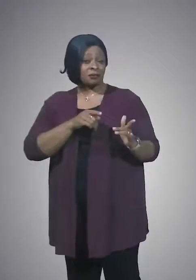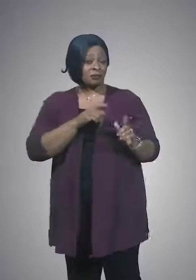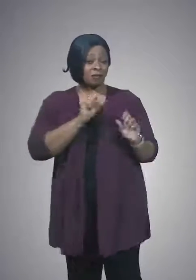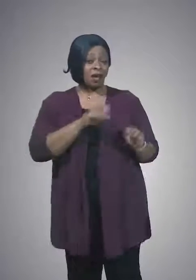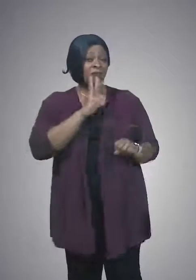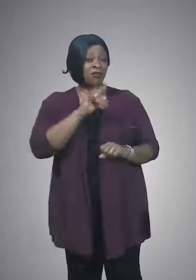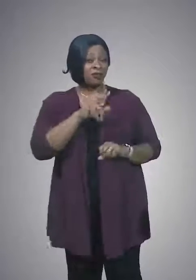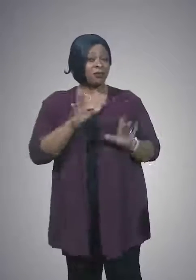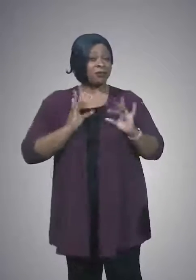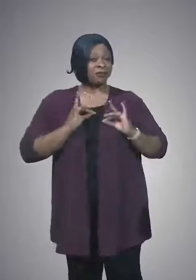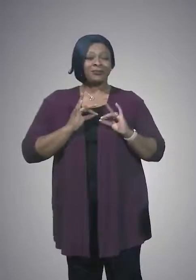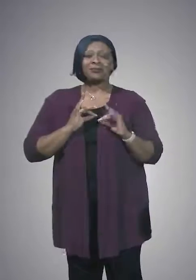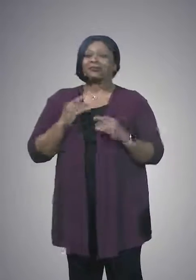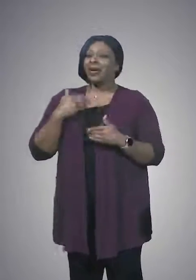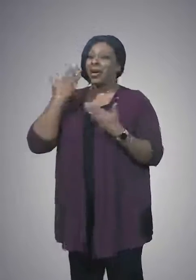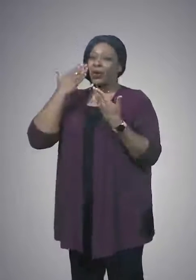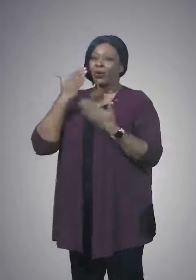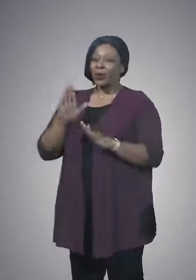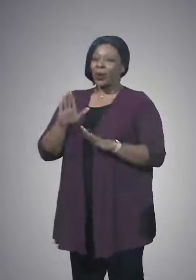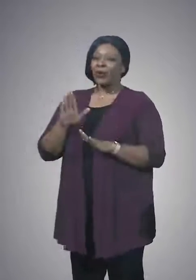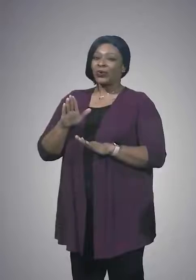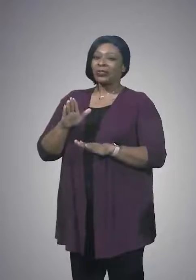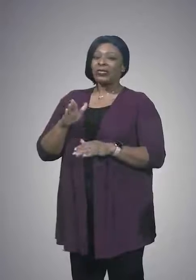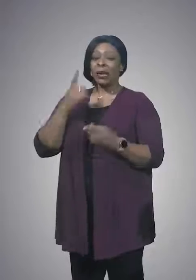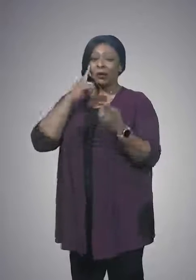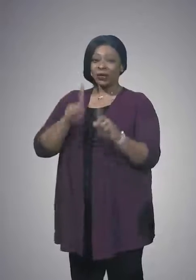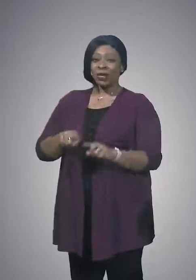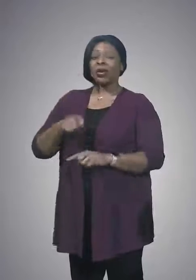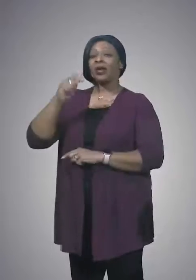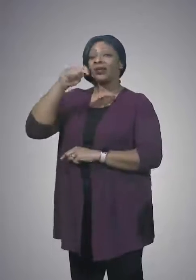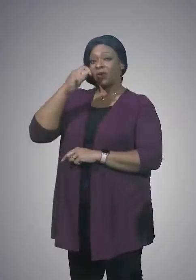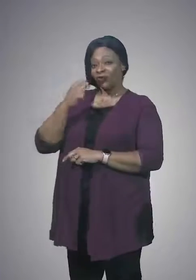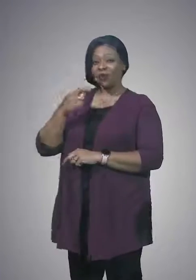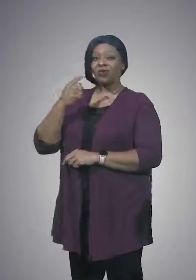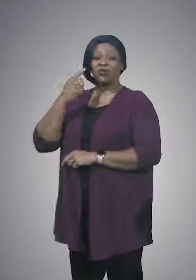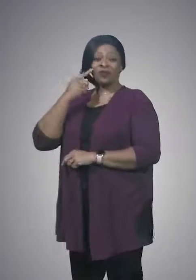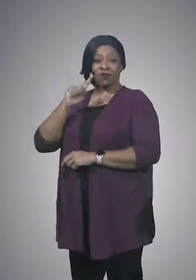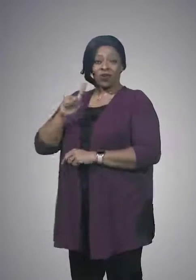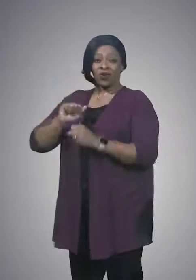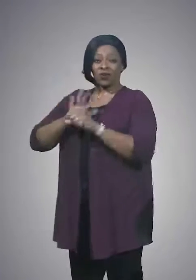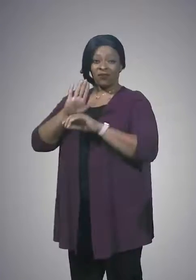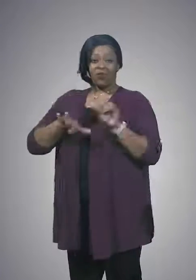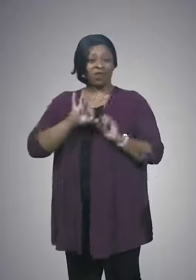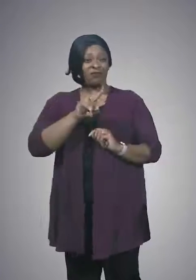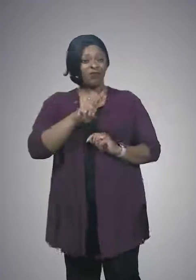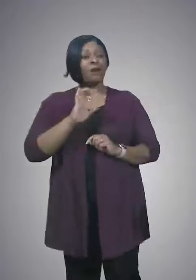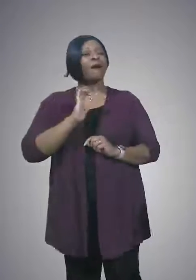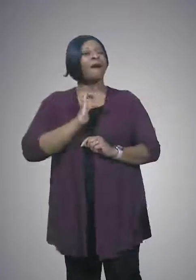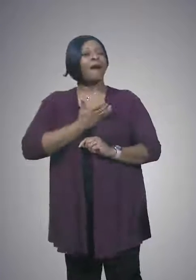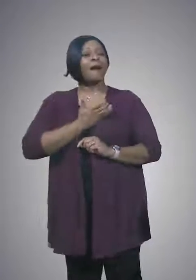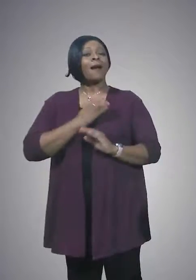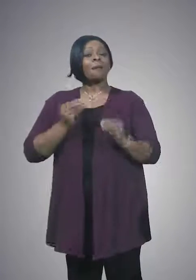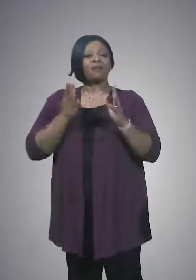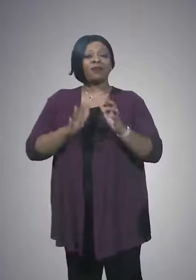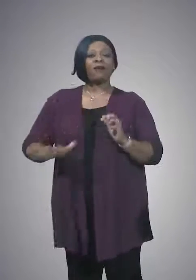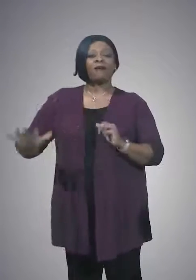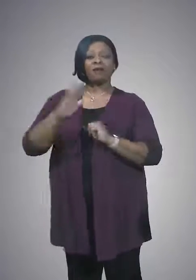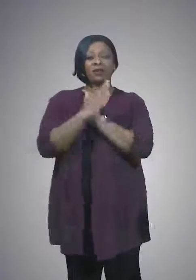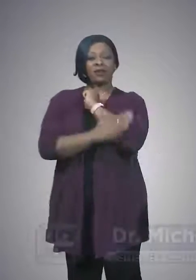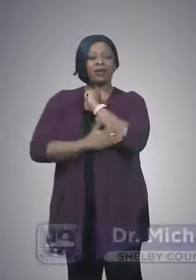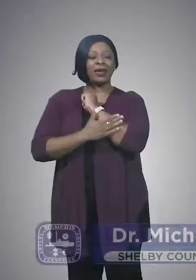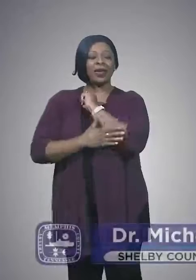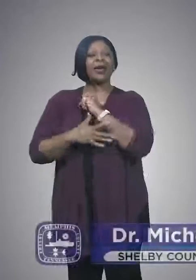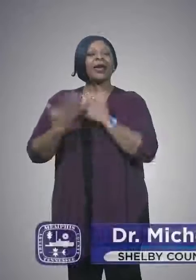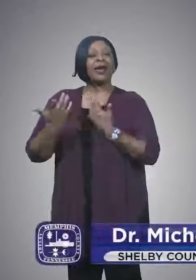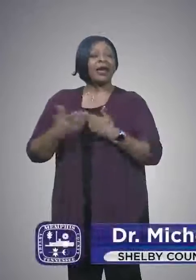I don't know if I agree that it's easier to get tested for COVID than flu. Our providers across the county have been testing